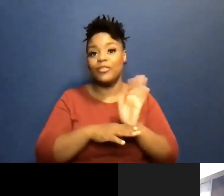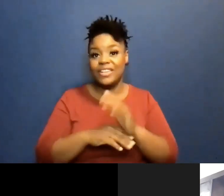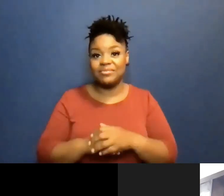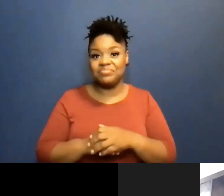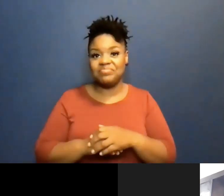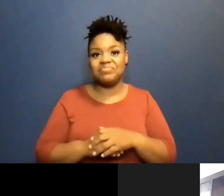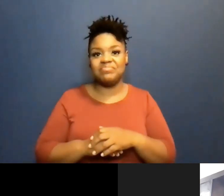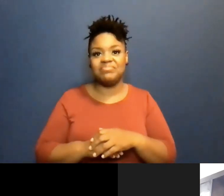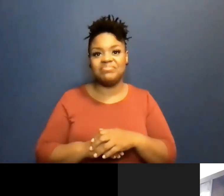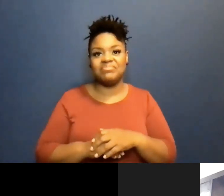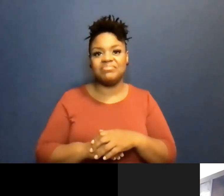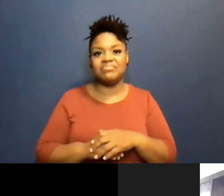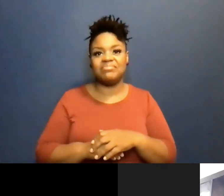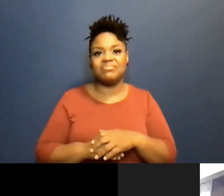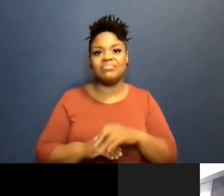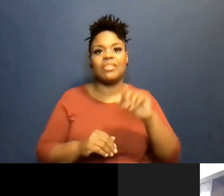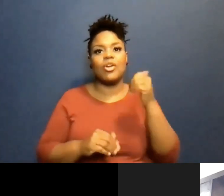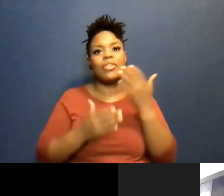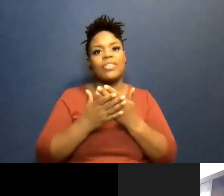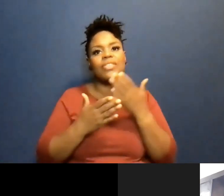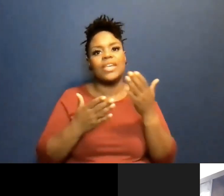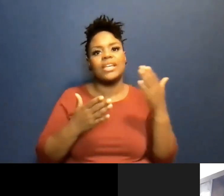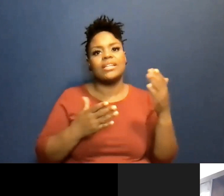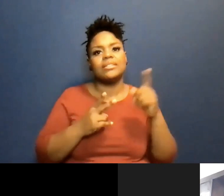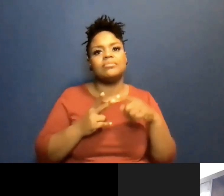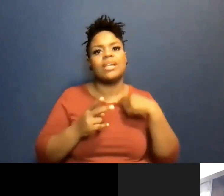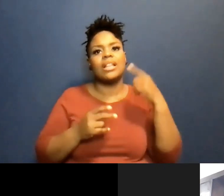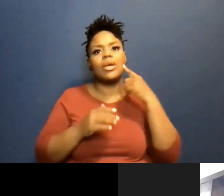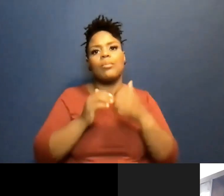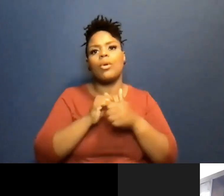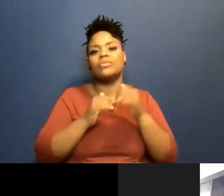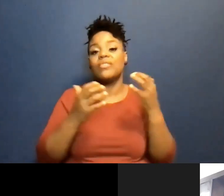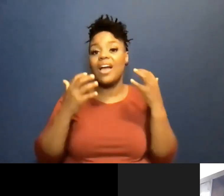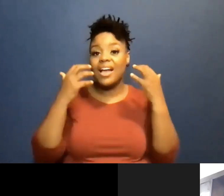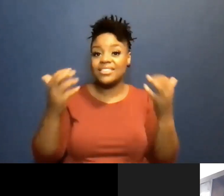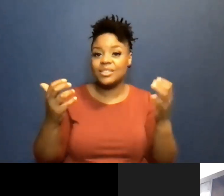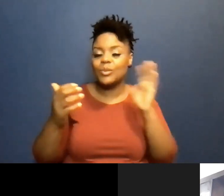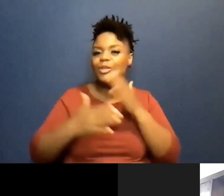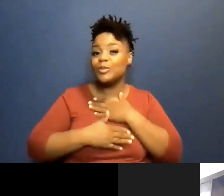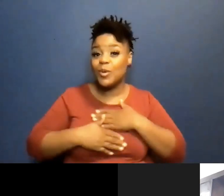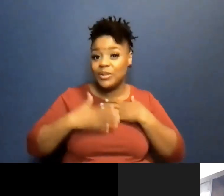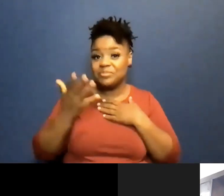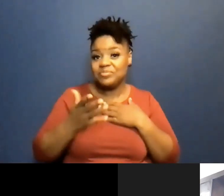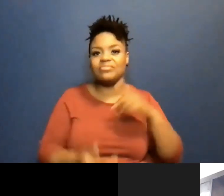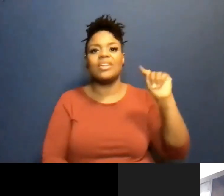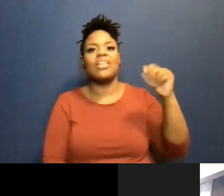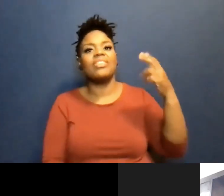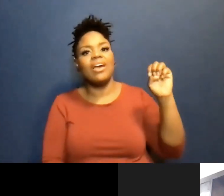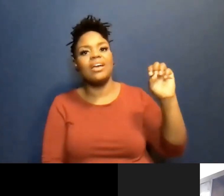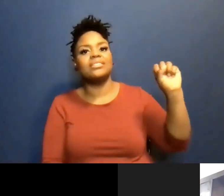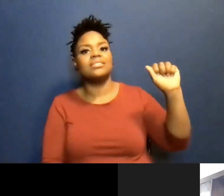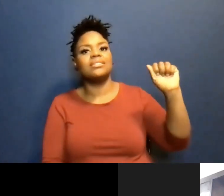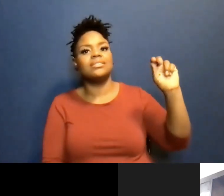know if Superfest has shown it before. The Sanctuary, which is a fantastic ensemble